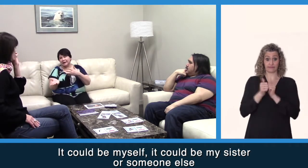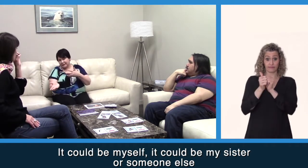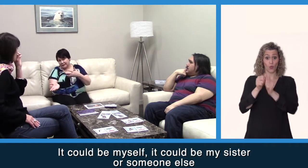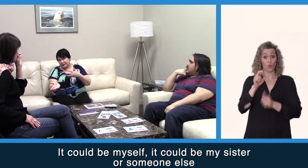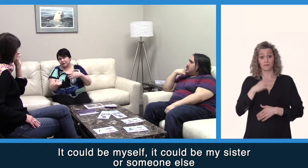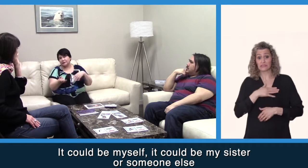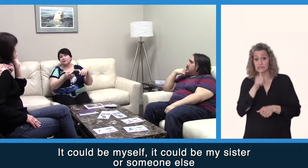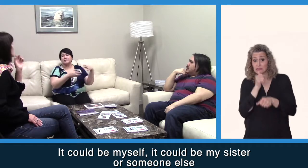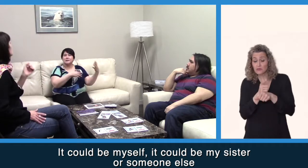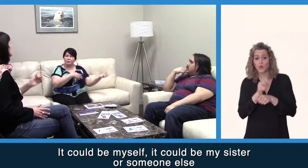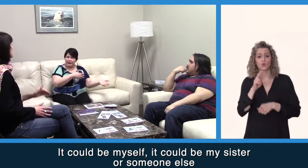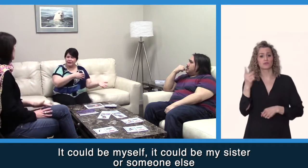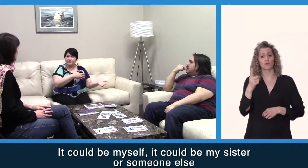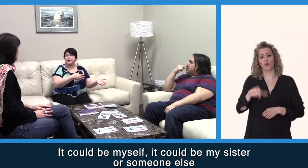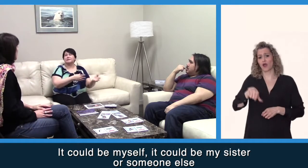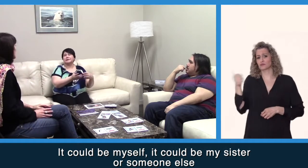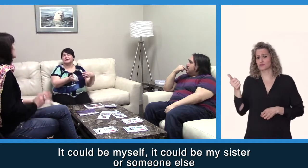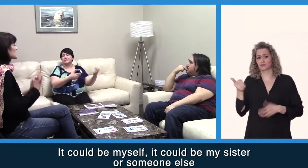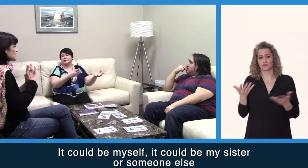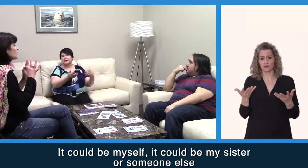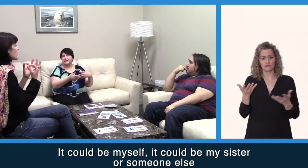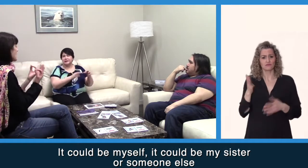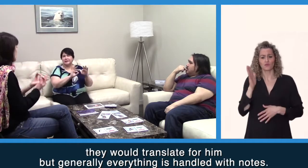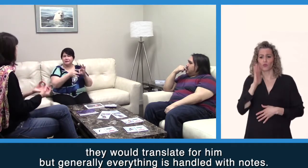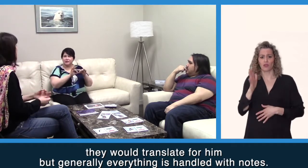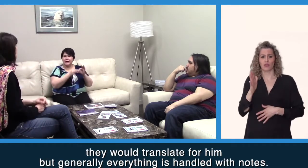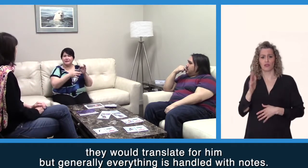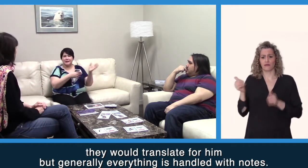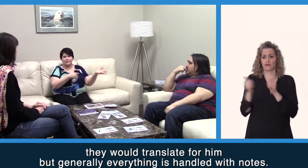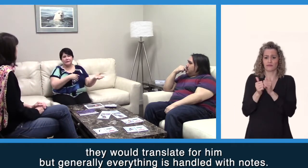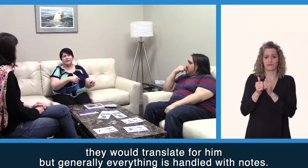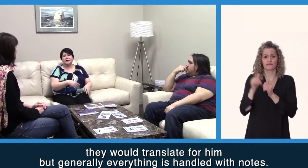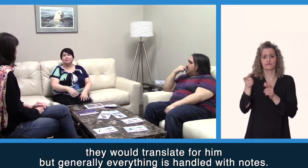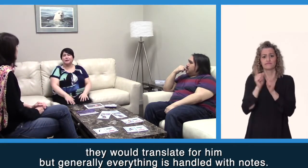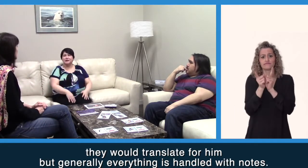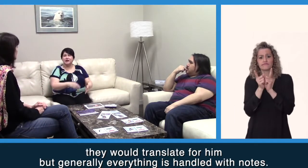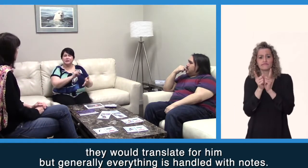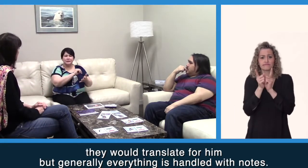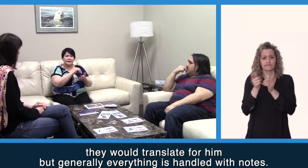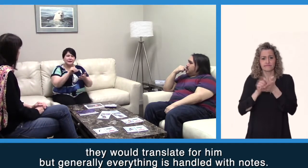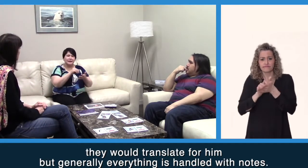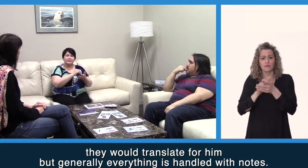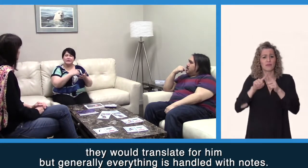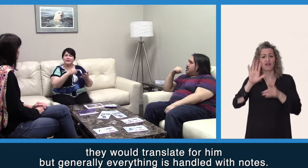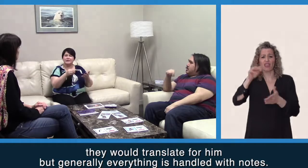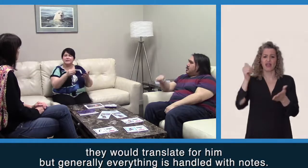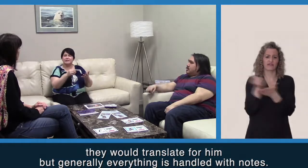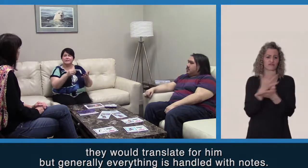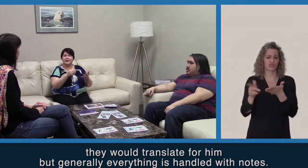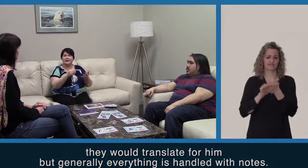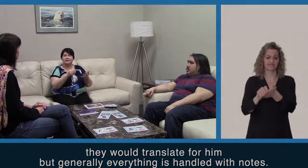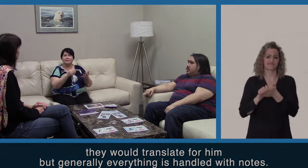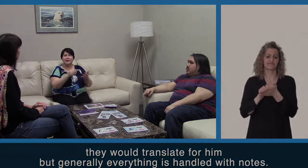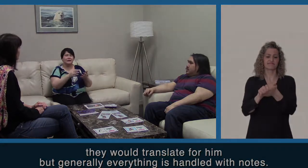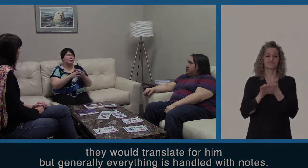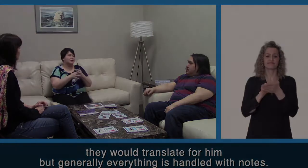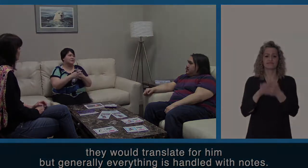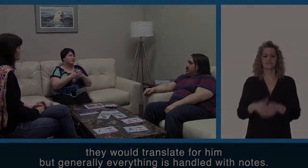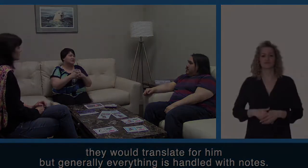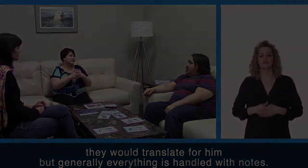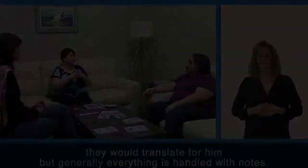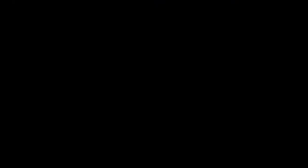could be my sister or someone else, so Mostly a family. they'll translate for him, but generally everything is handled